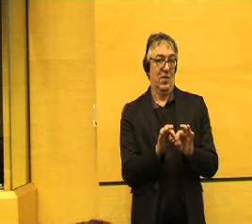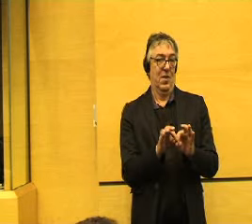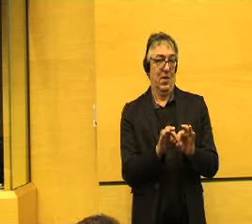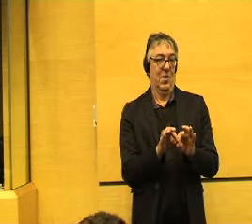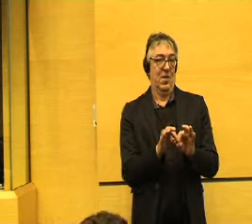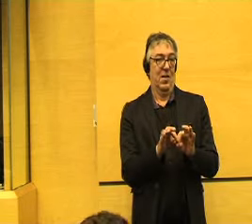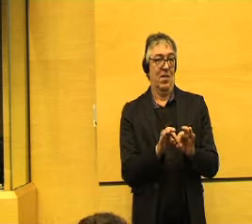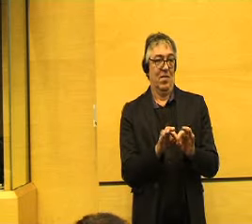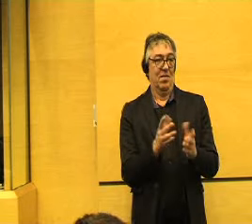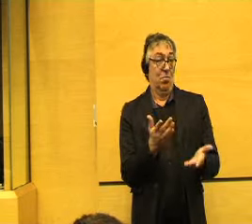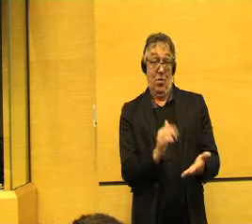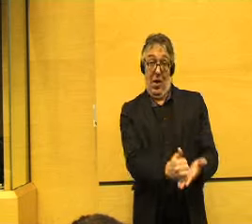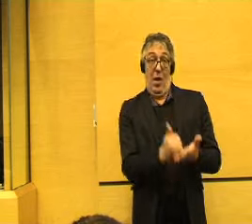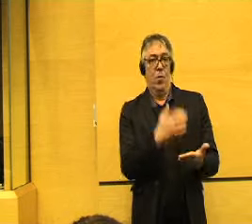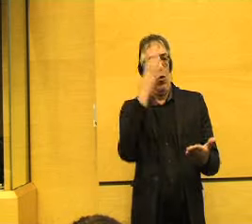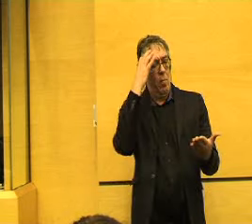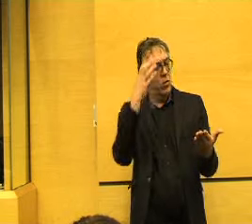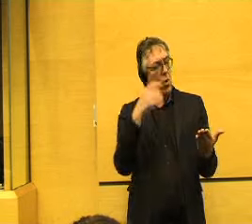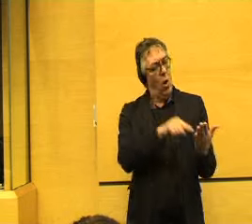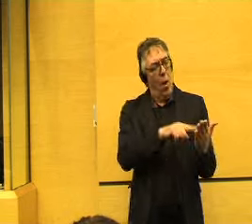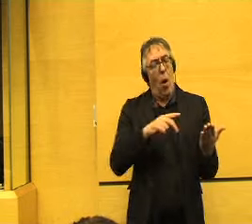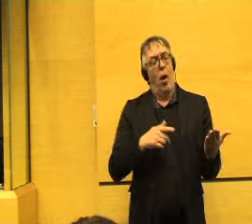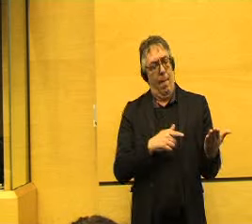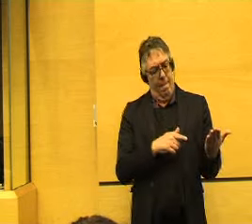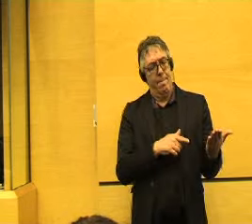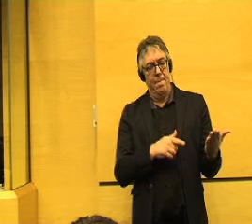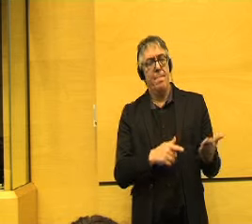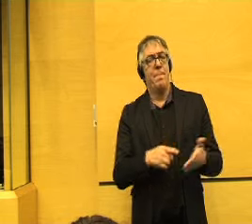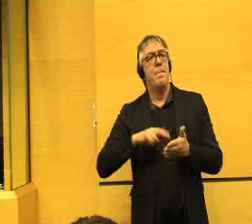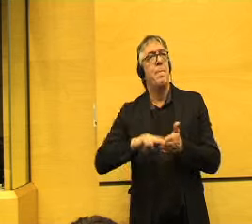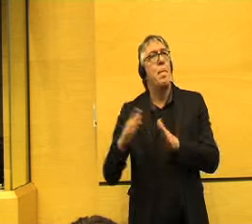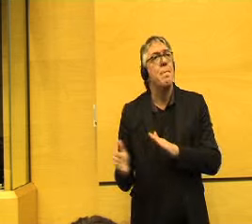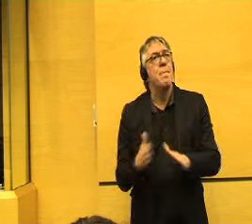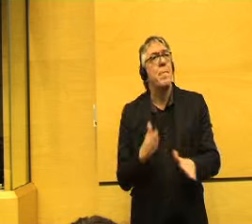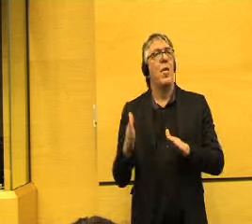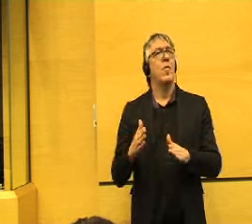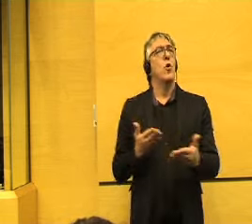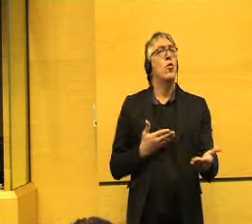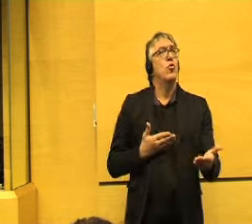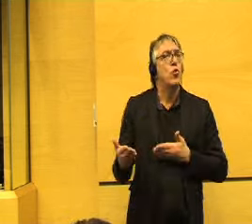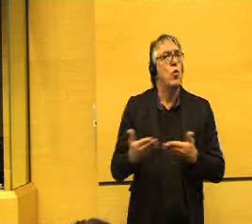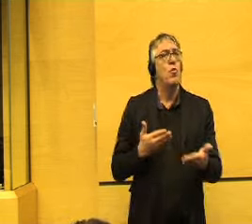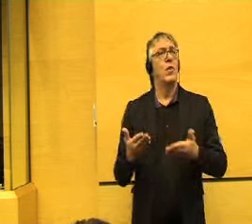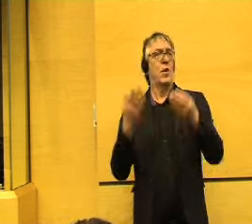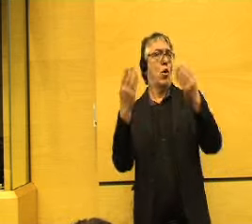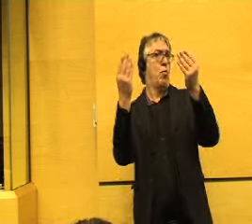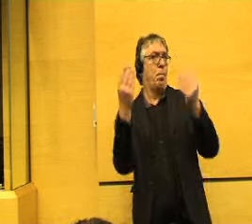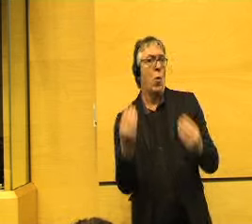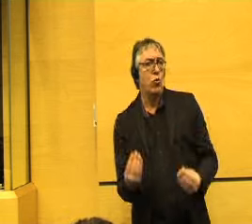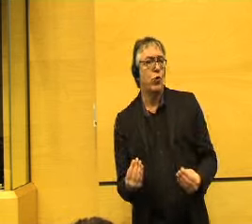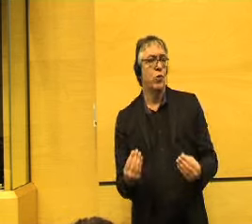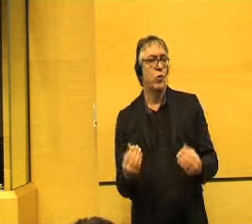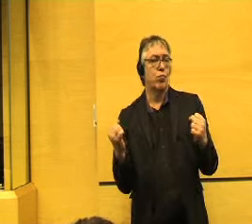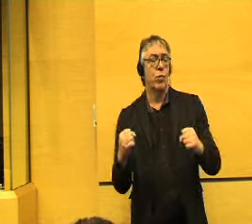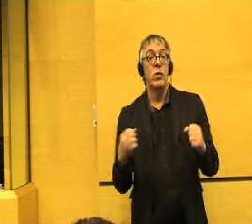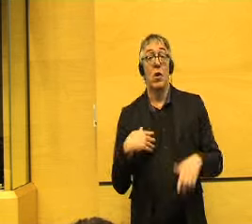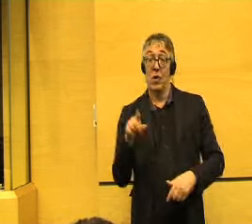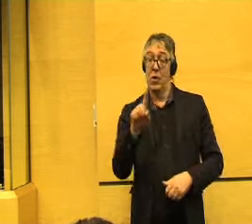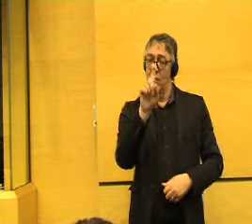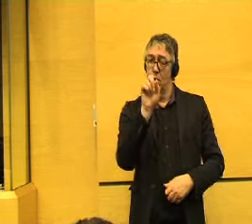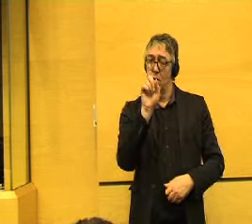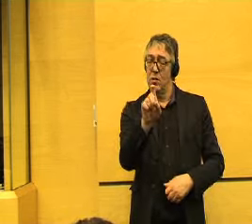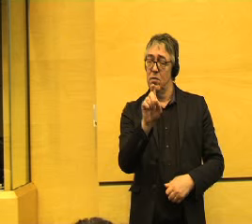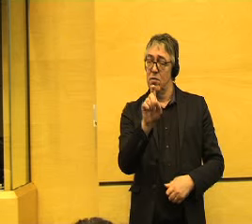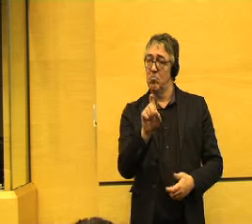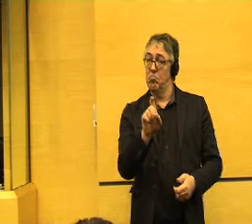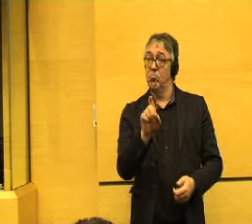to make plans related to budget, social services. And also I just want to know, how did you obtain